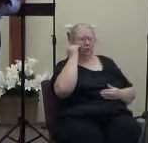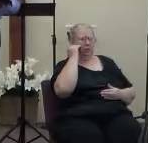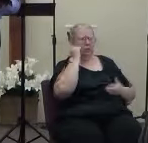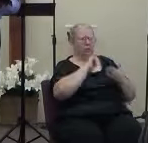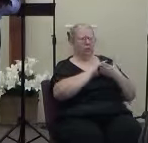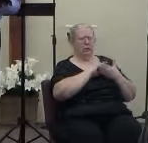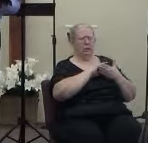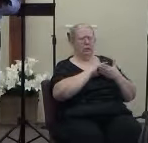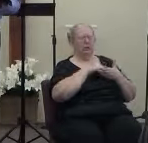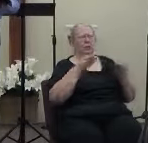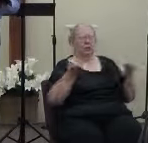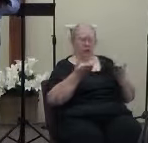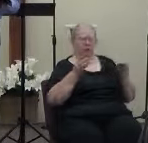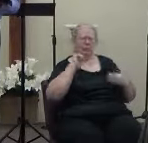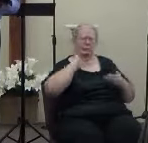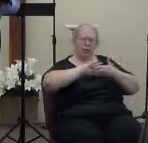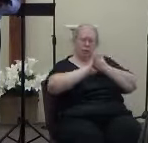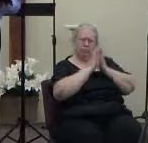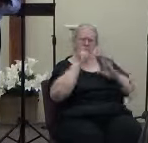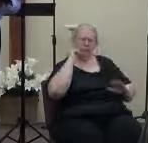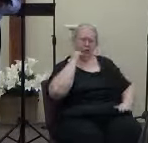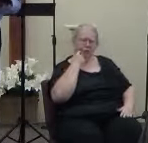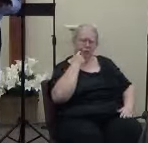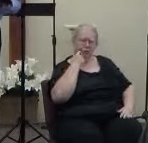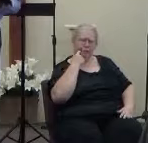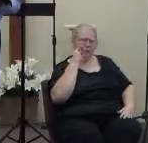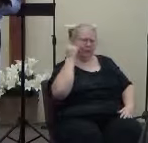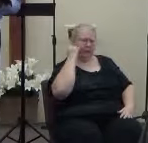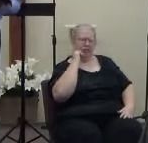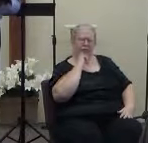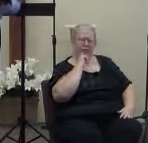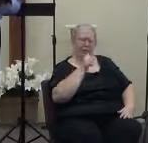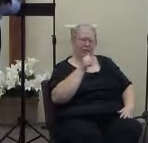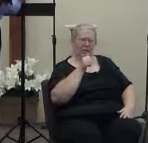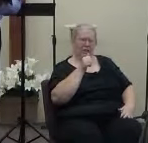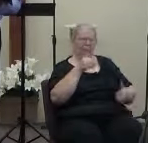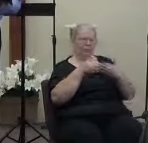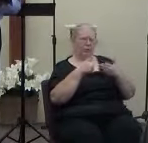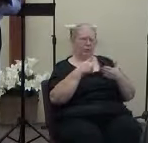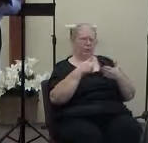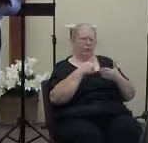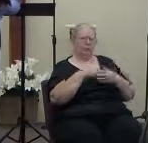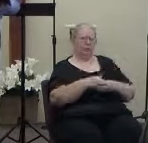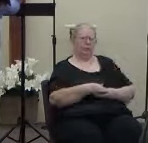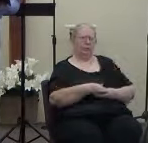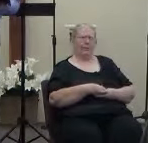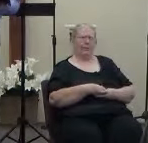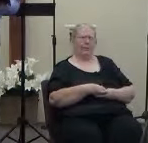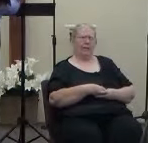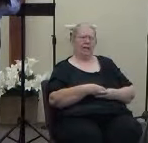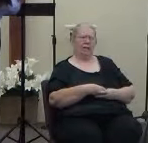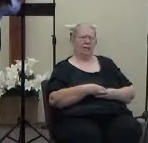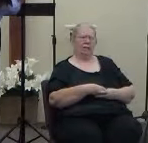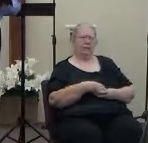Now, here it gets closer, if it hasn't already. If you keep your feet from breaking